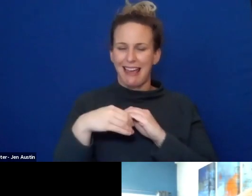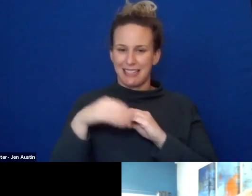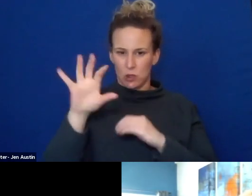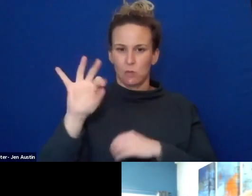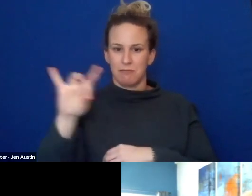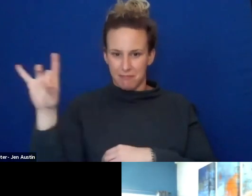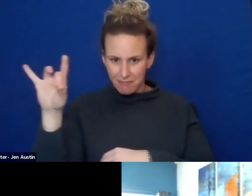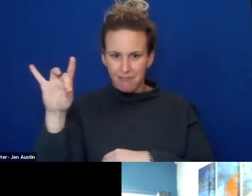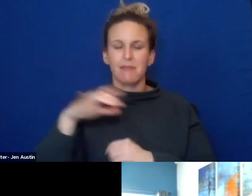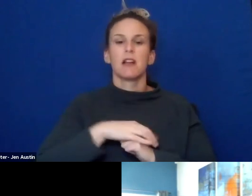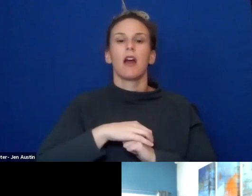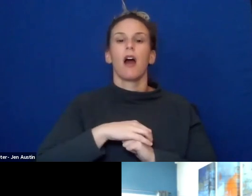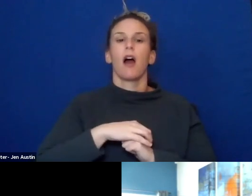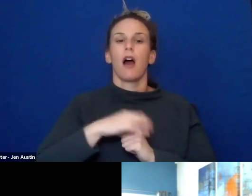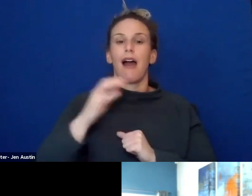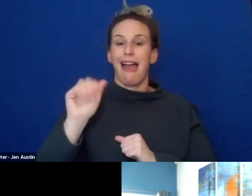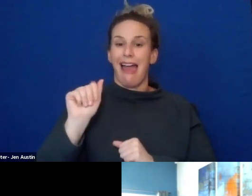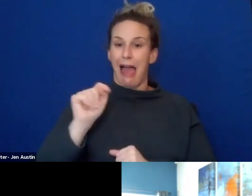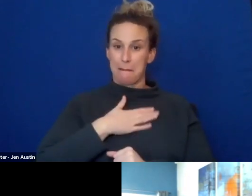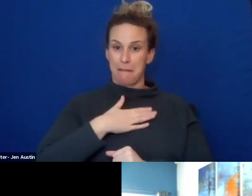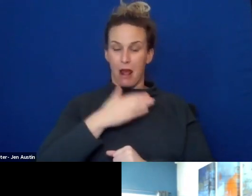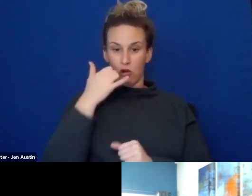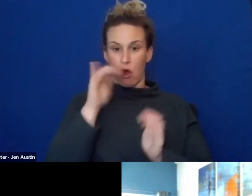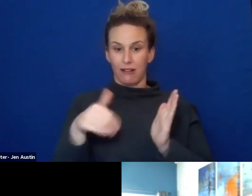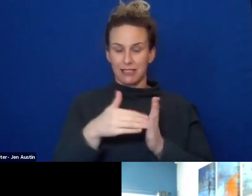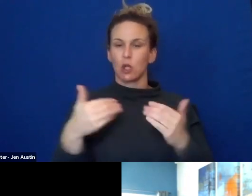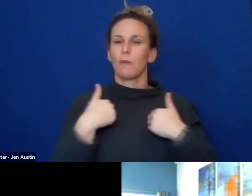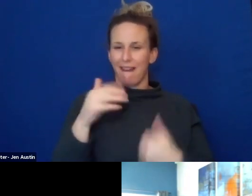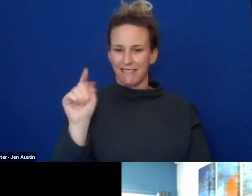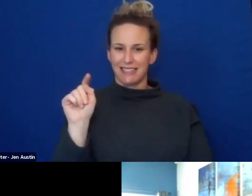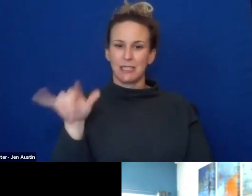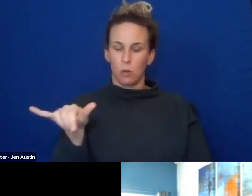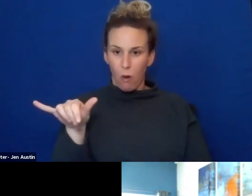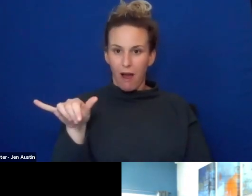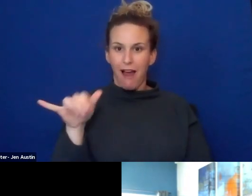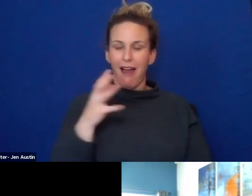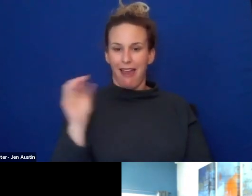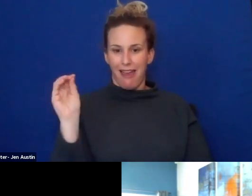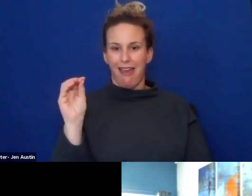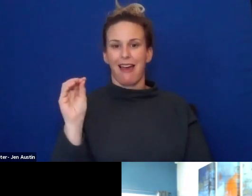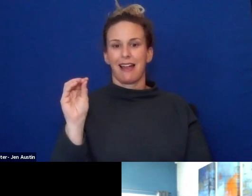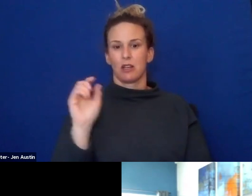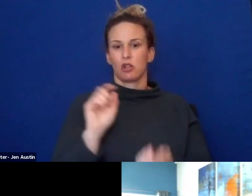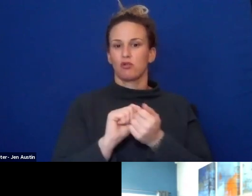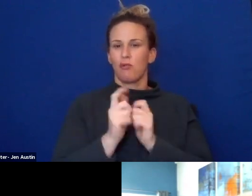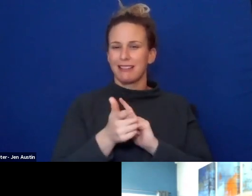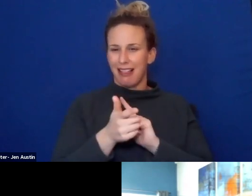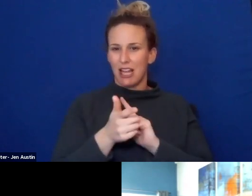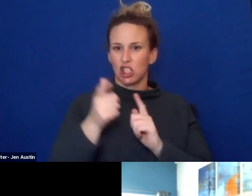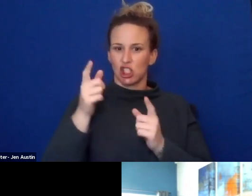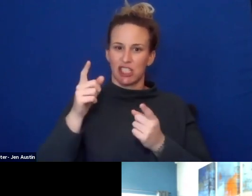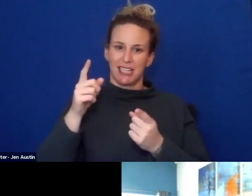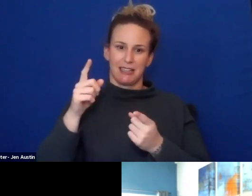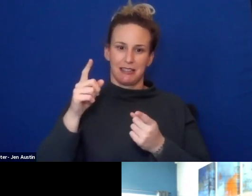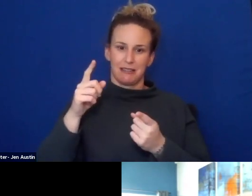i know that that's the case um at my call center we have tty and then also translation into um